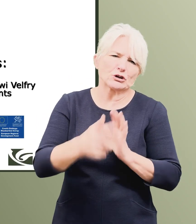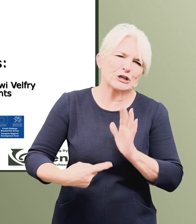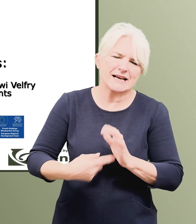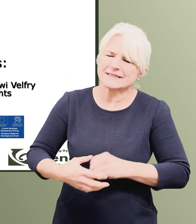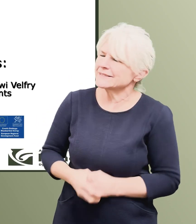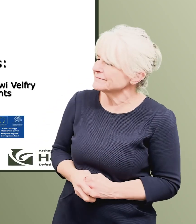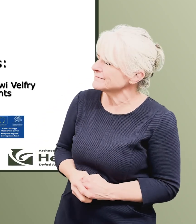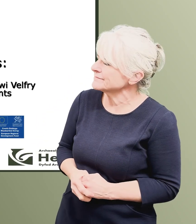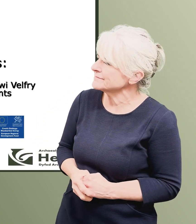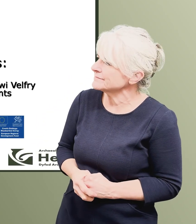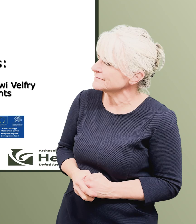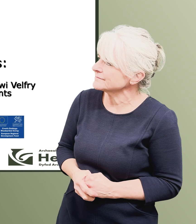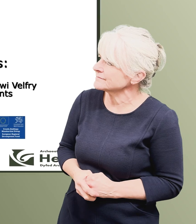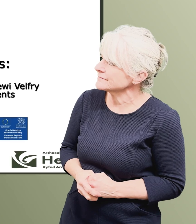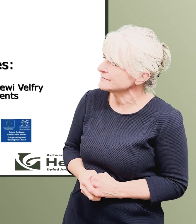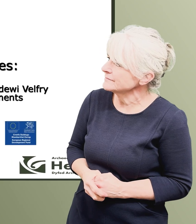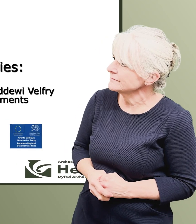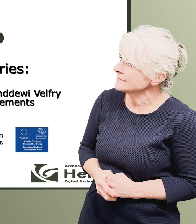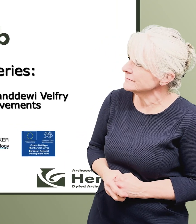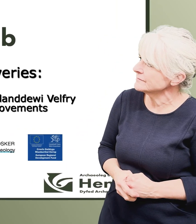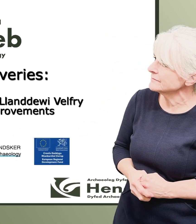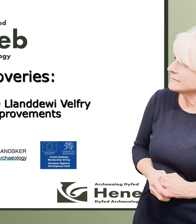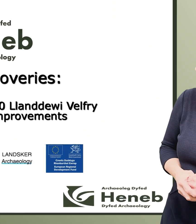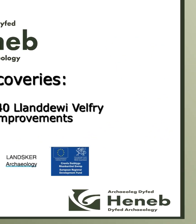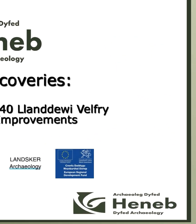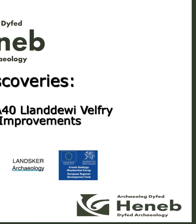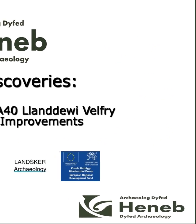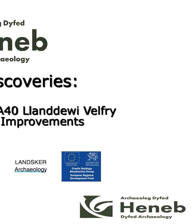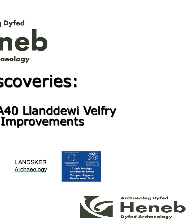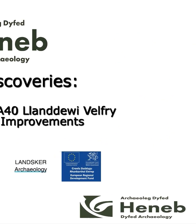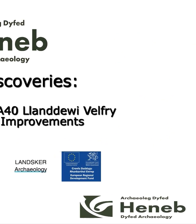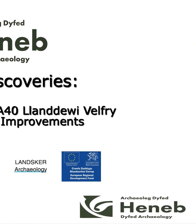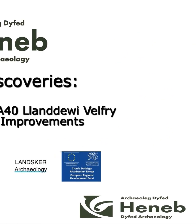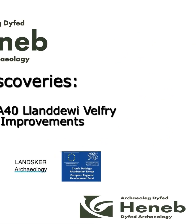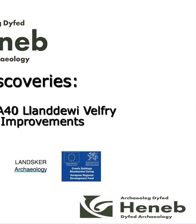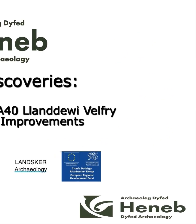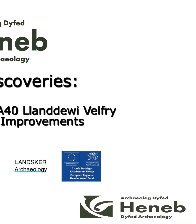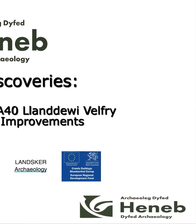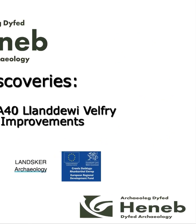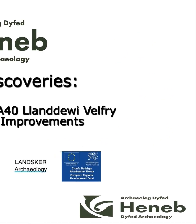Mm-hmm.